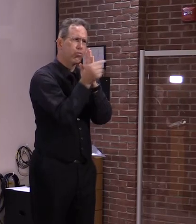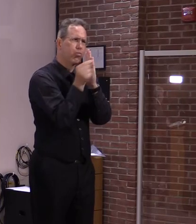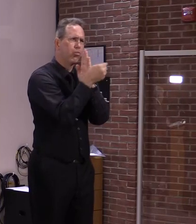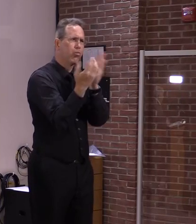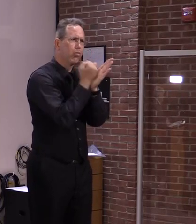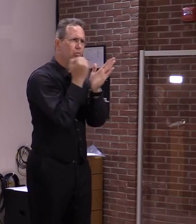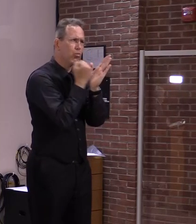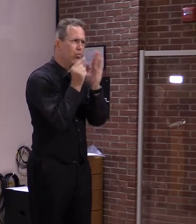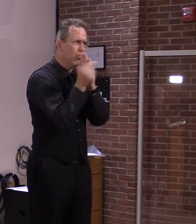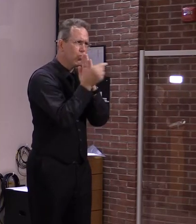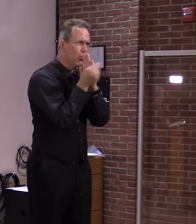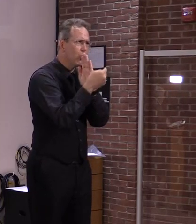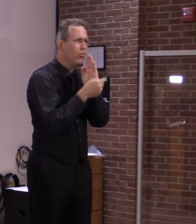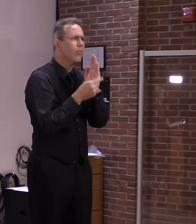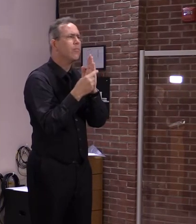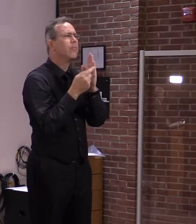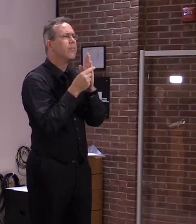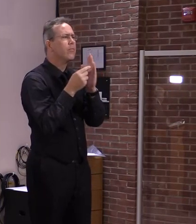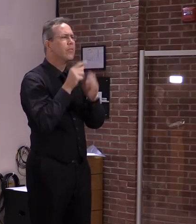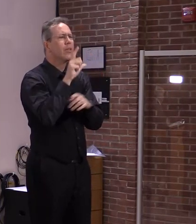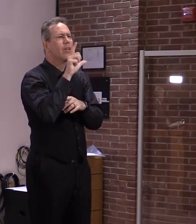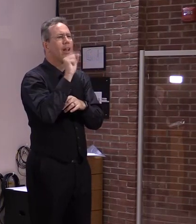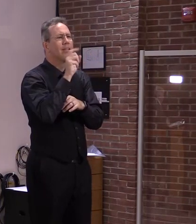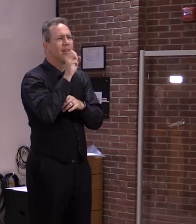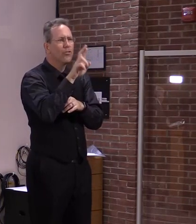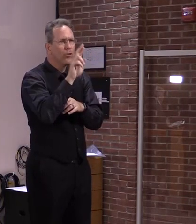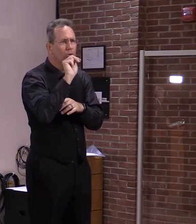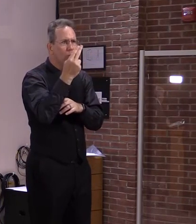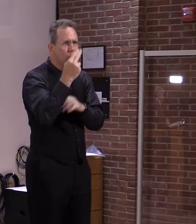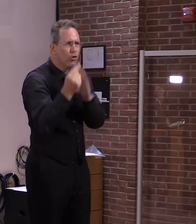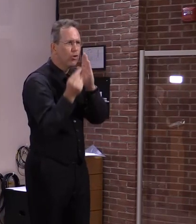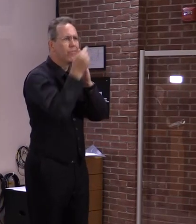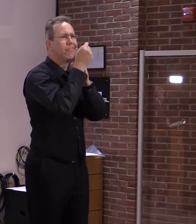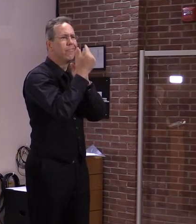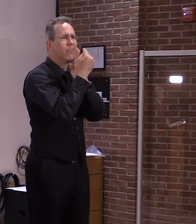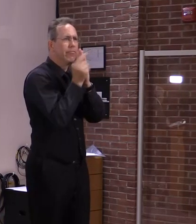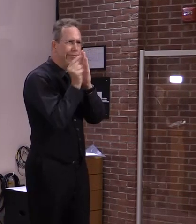area as well. We'll continue